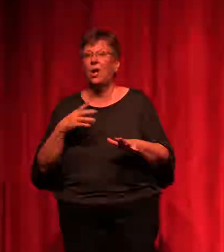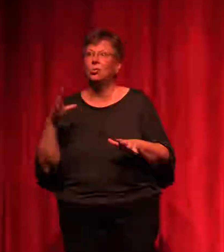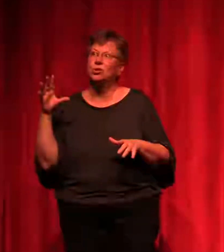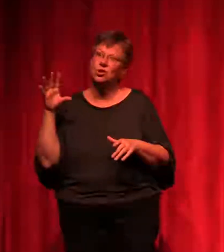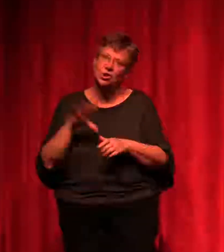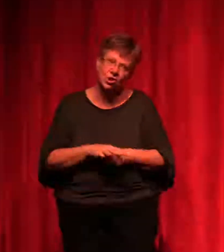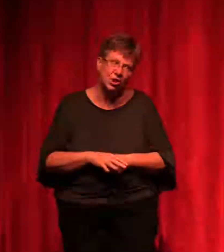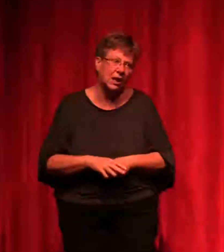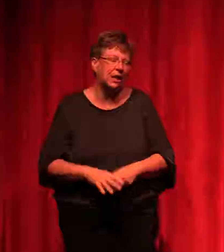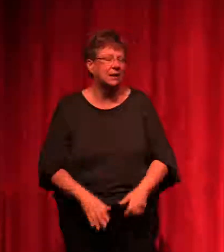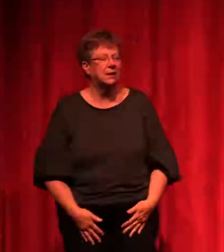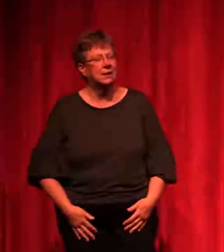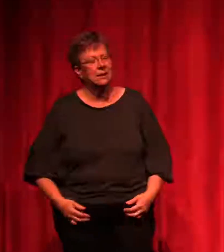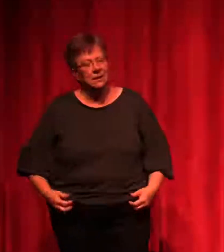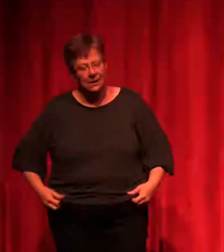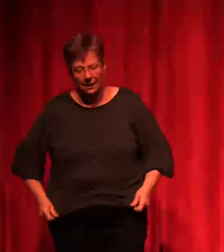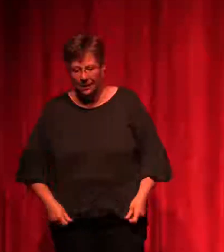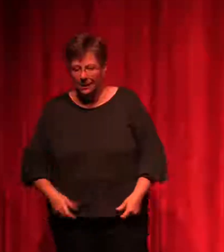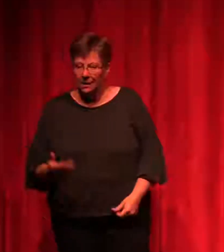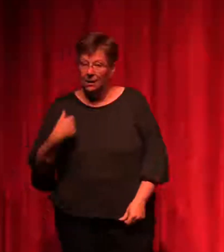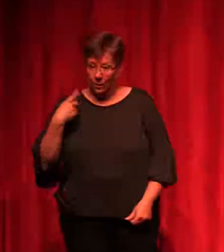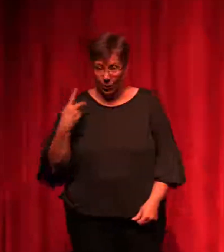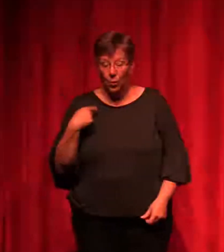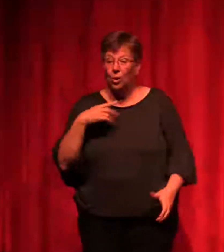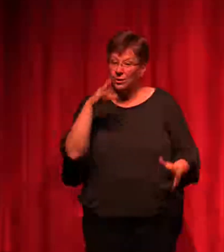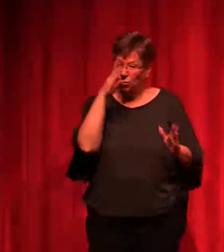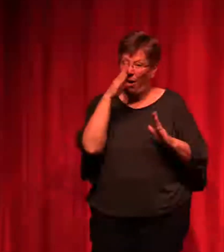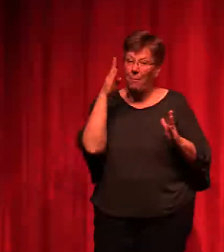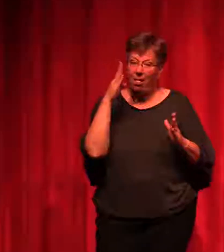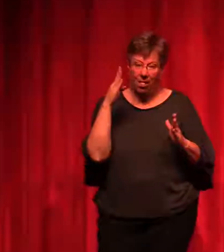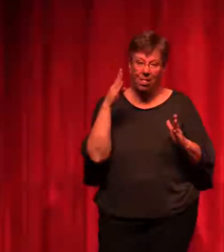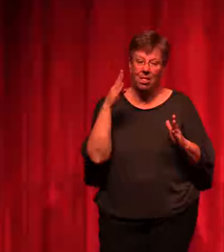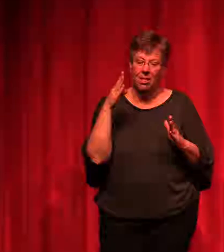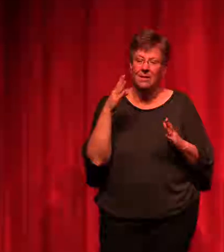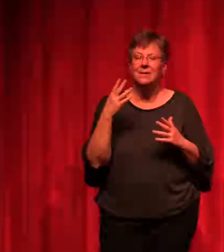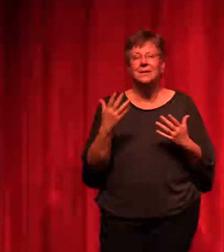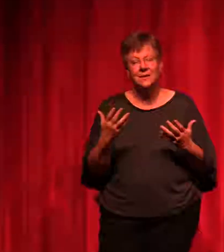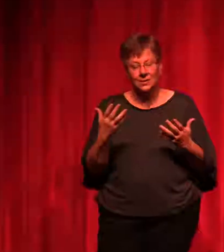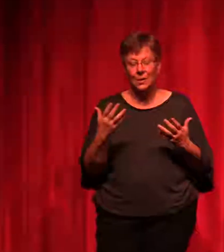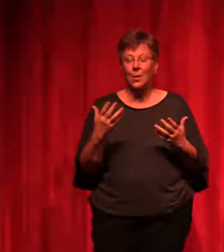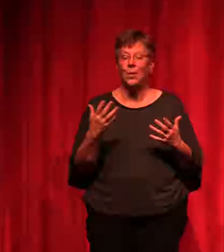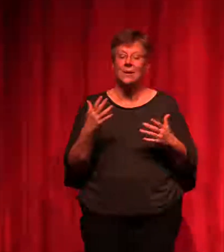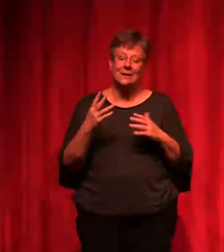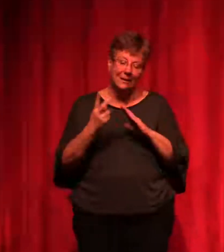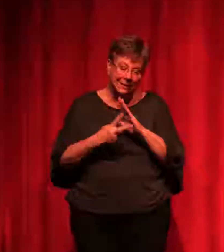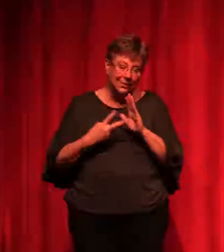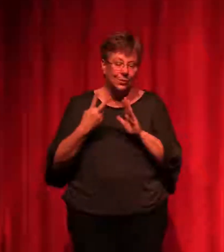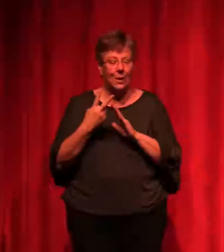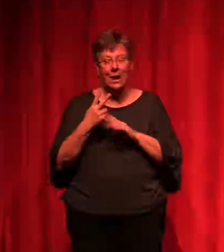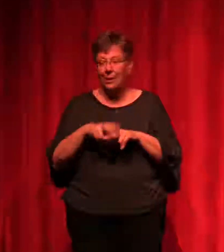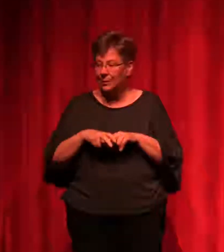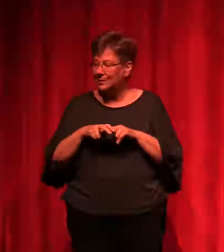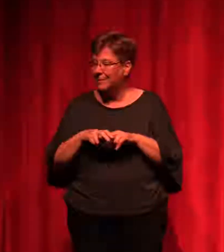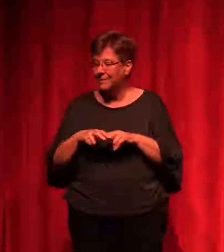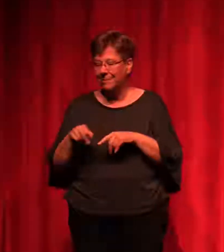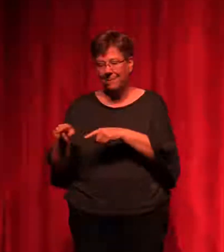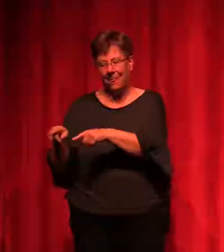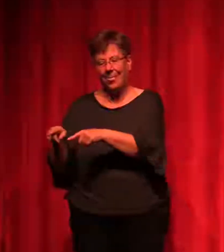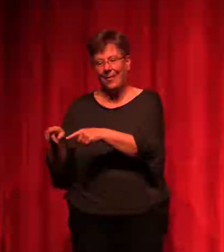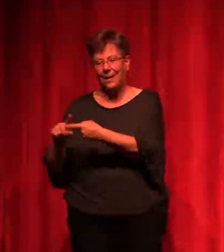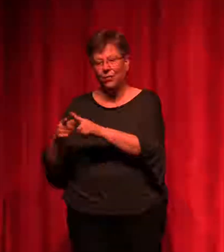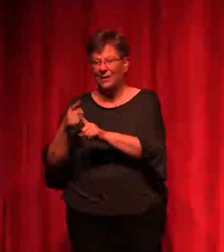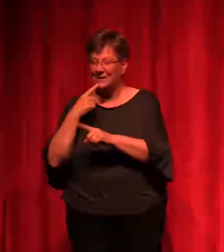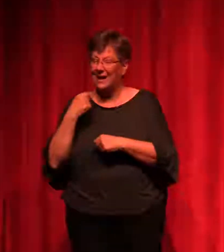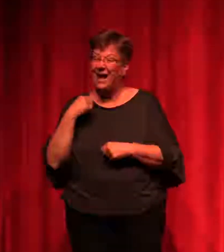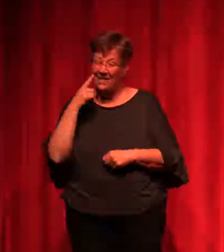shit, we could be in trouble." So after about 2 hours, Gregory says, "I think we